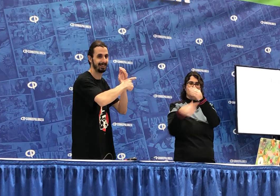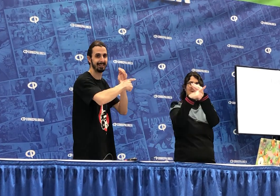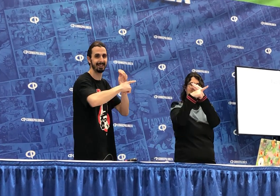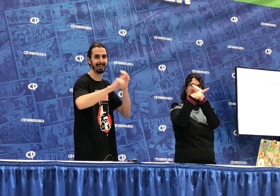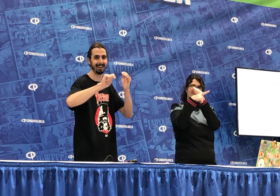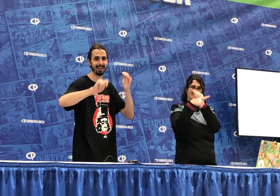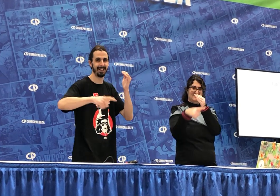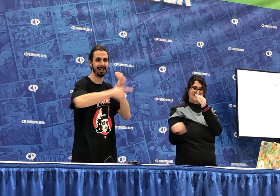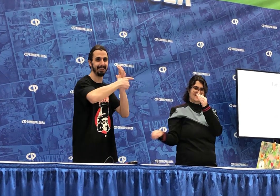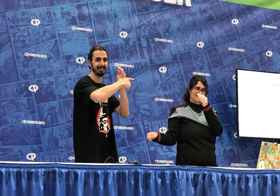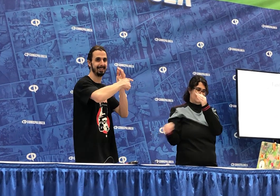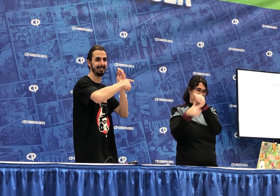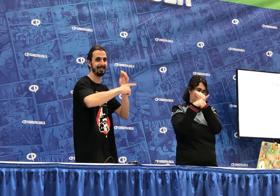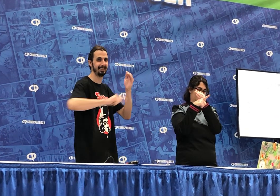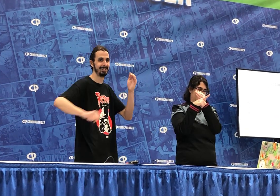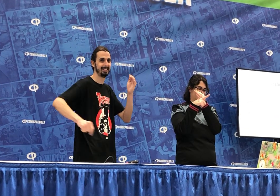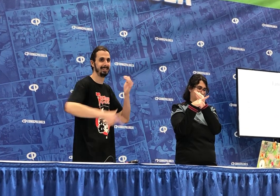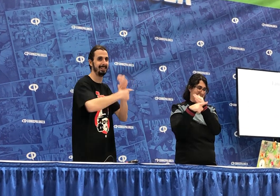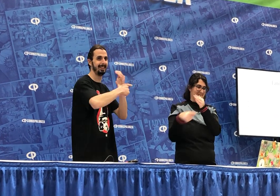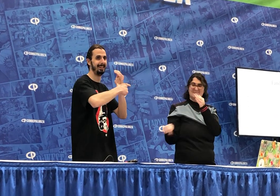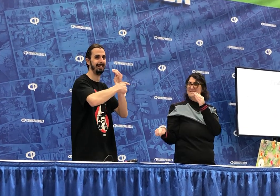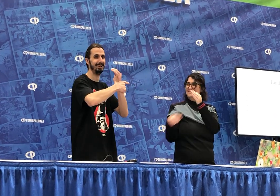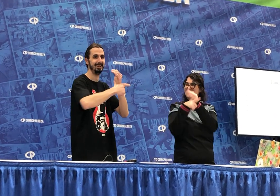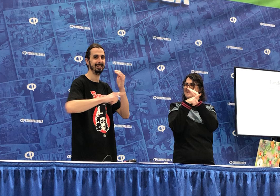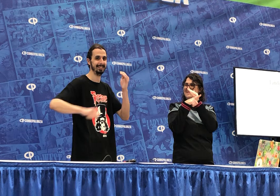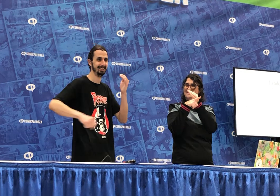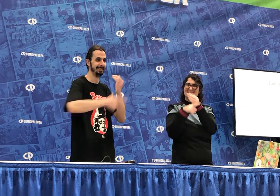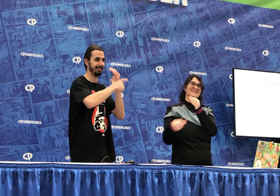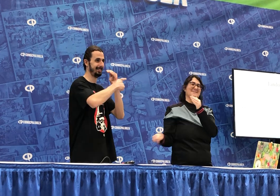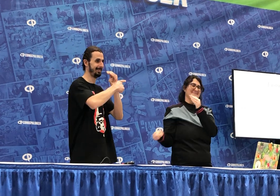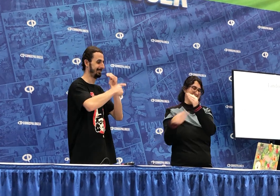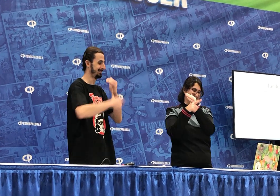T going up to an L. Ted Lasso, like this.